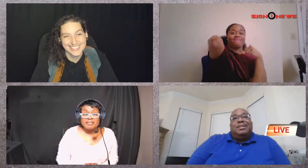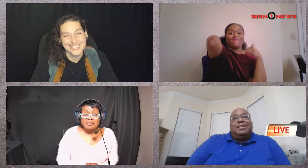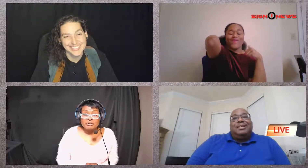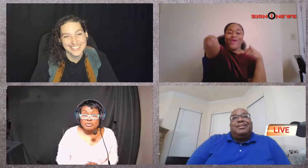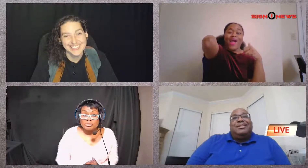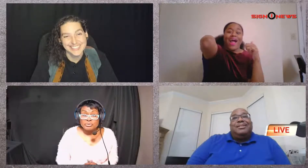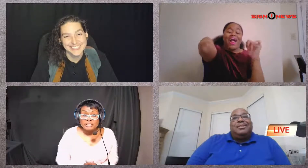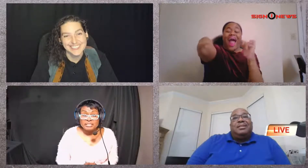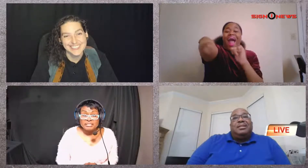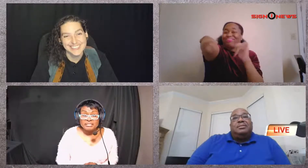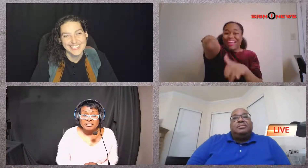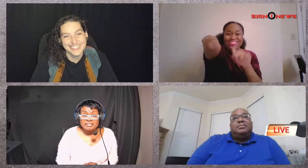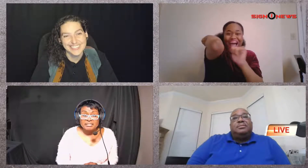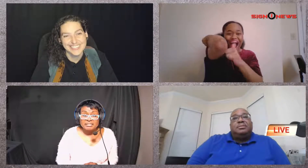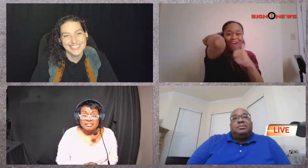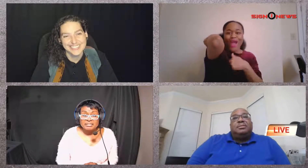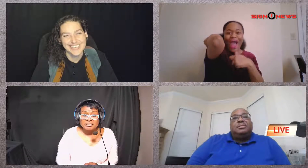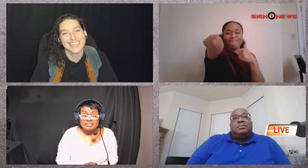about everything that you do?